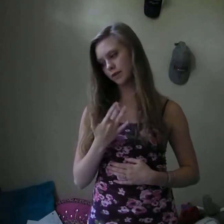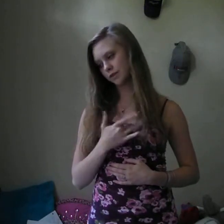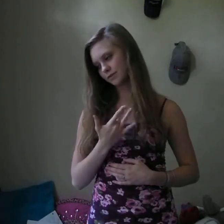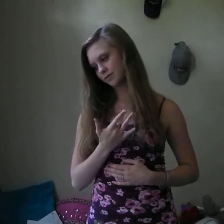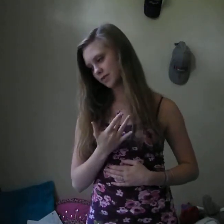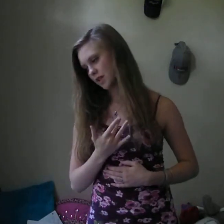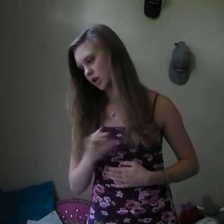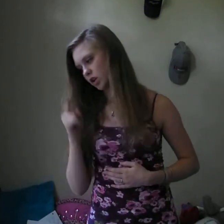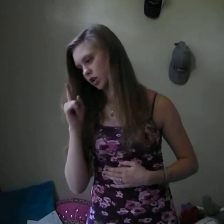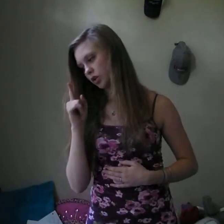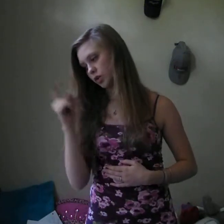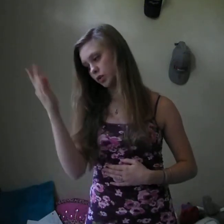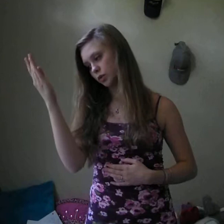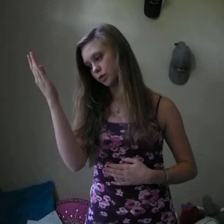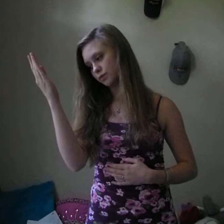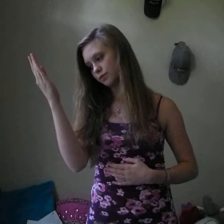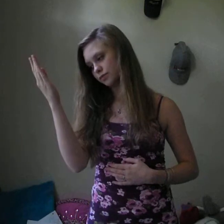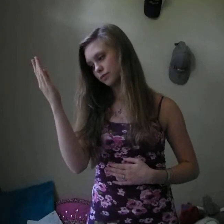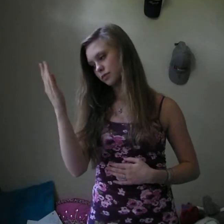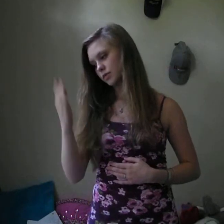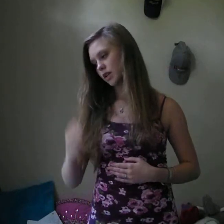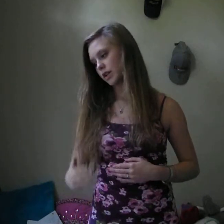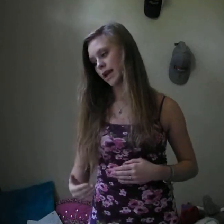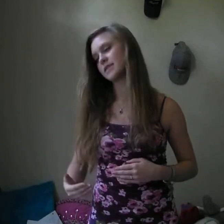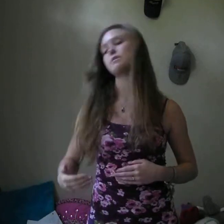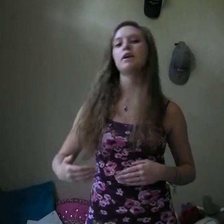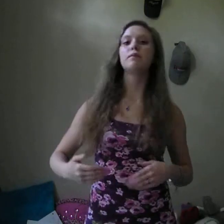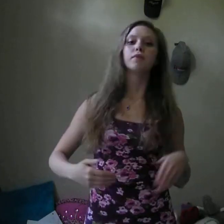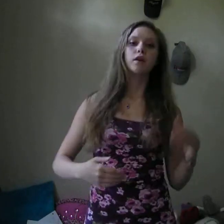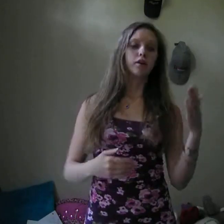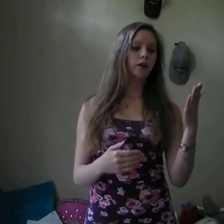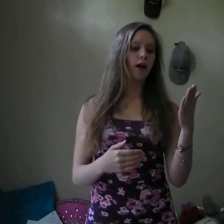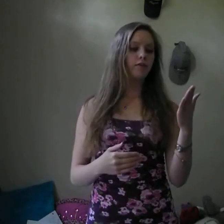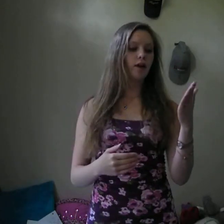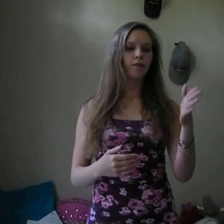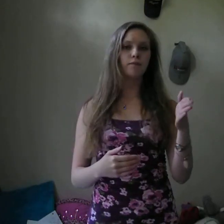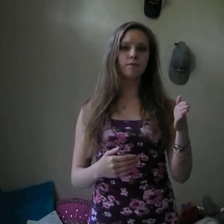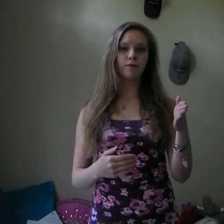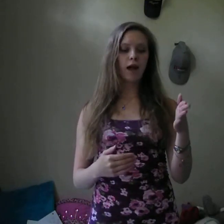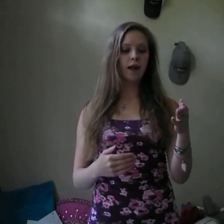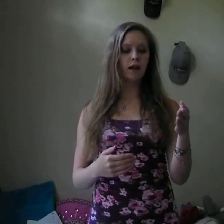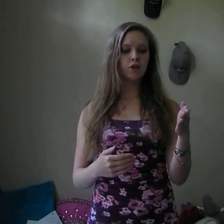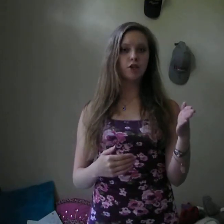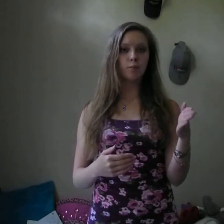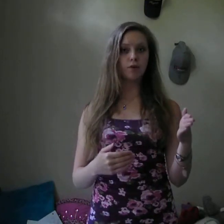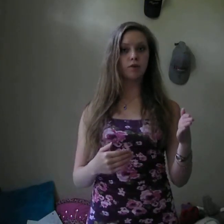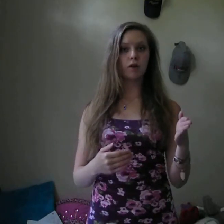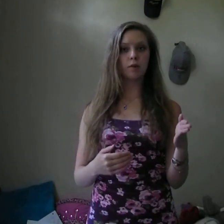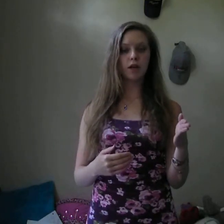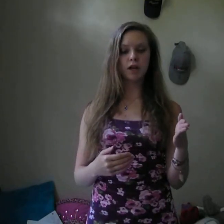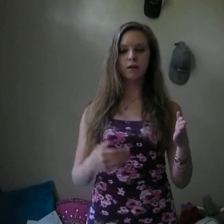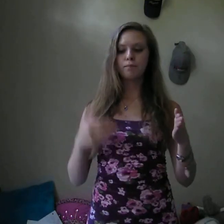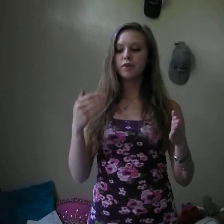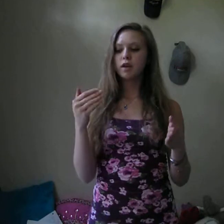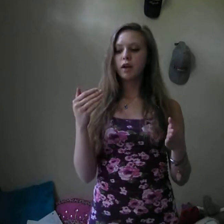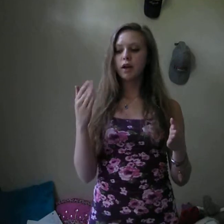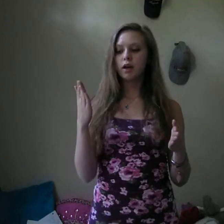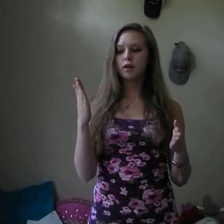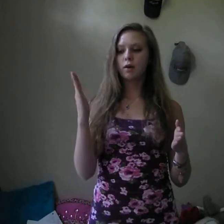feel, you, next to me. You're going to have a flat hand shape with your non-dominant hand, and a